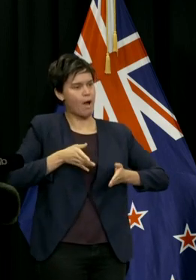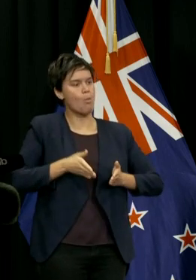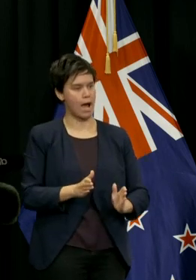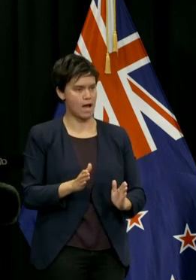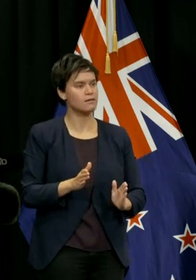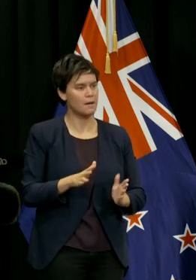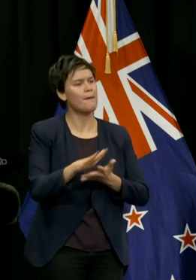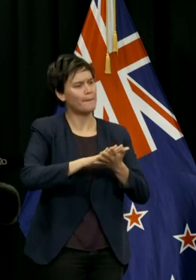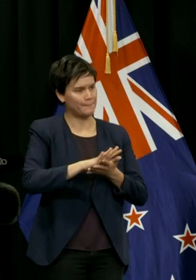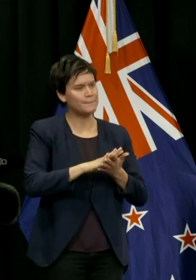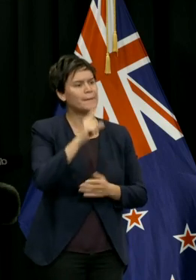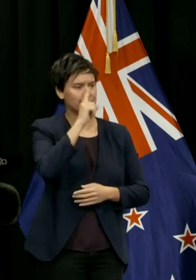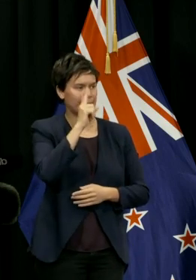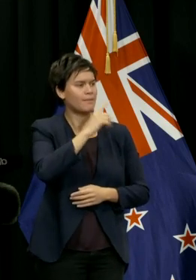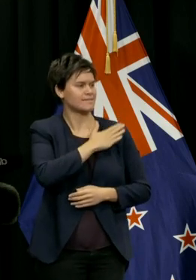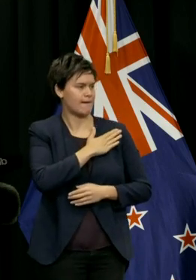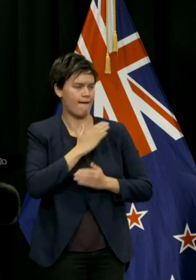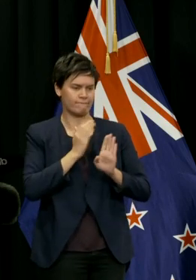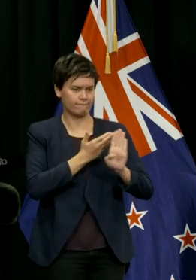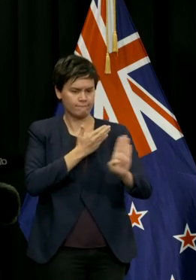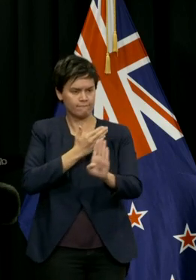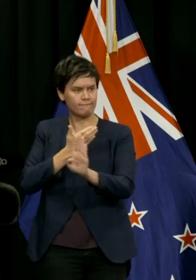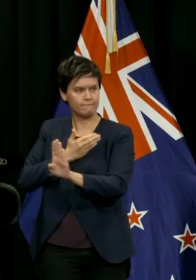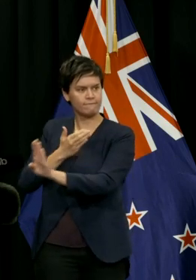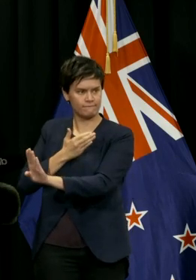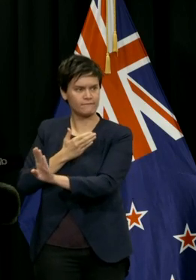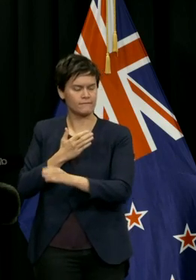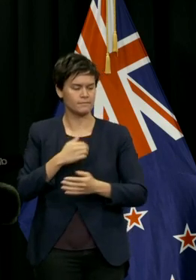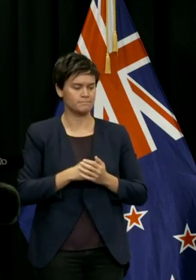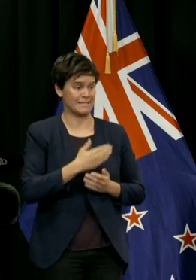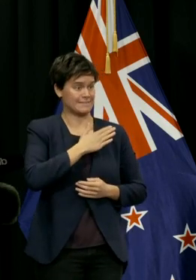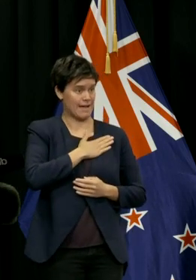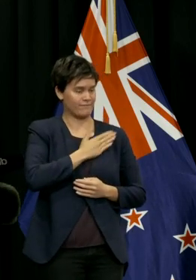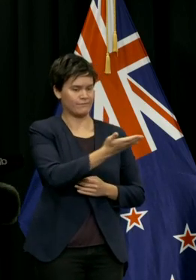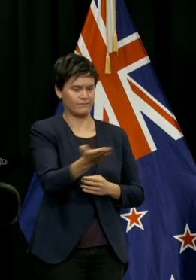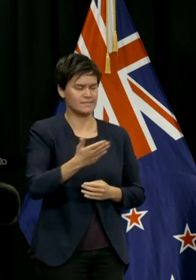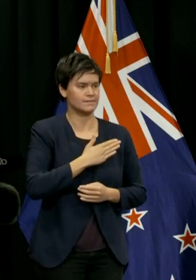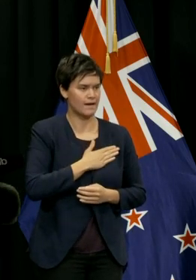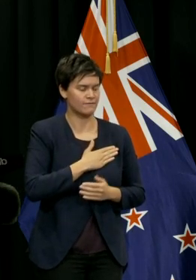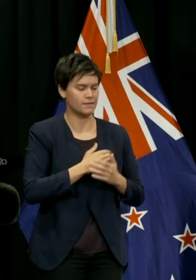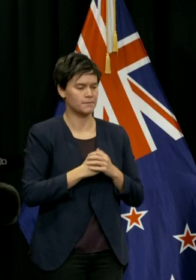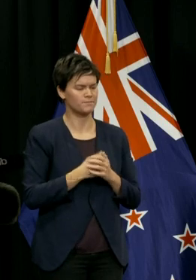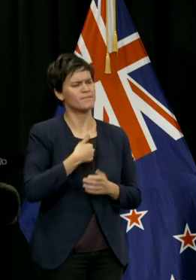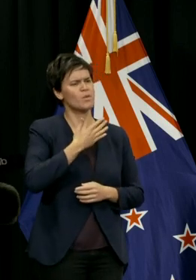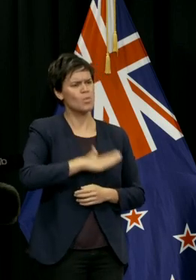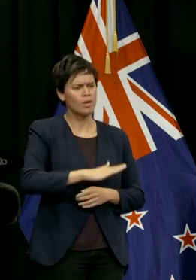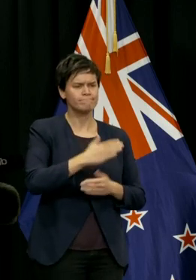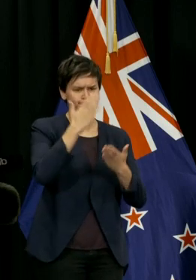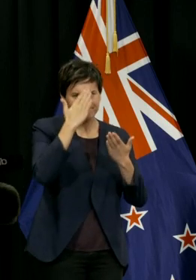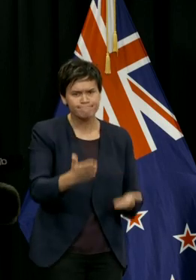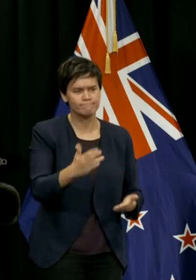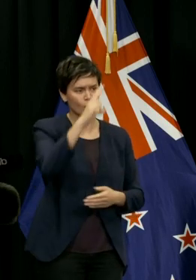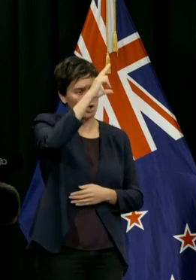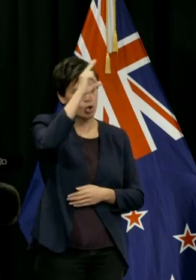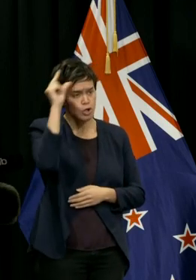way we expect them to stay clear of you. I do want to make special mention of all our frontline workers, our nurses,